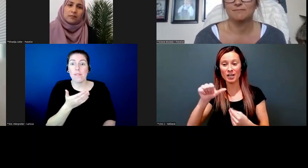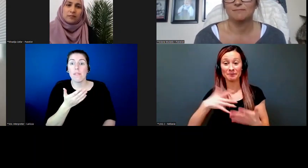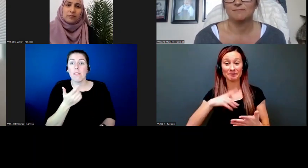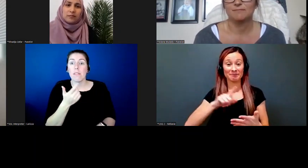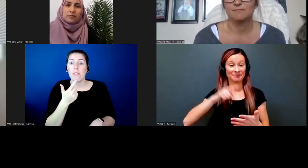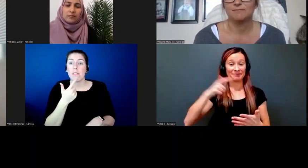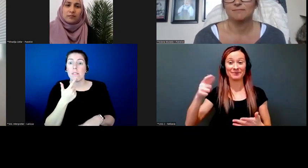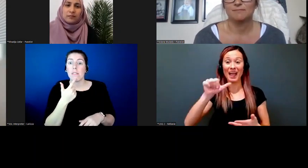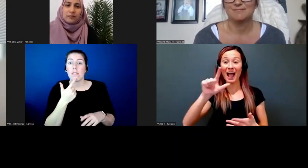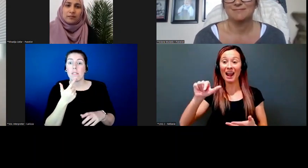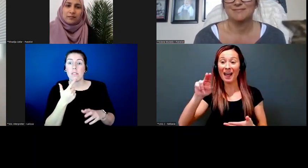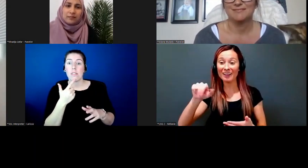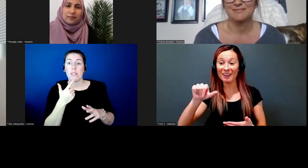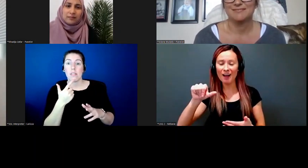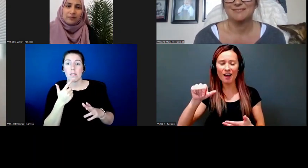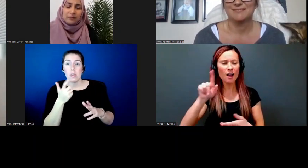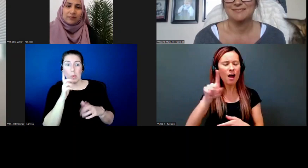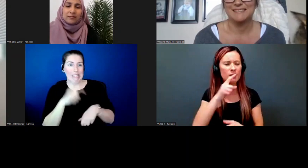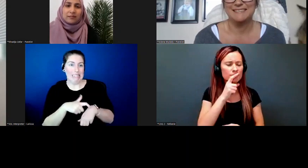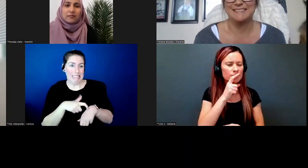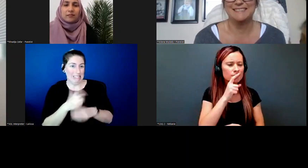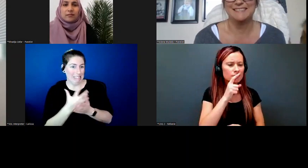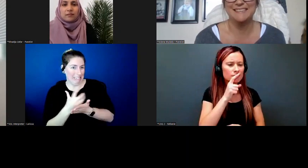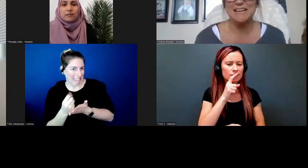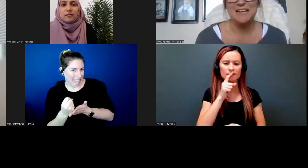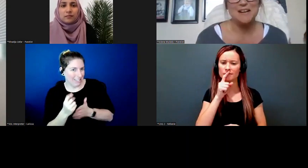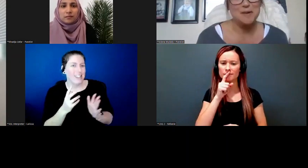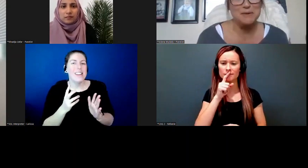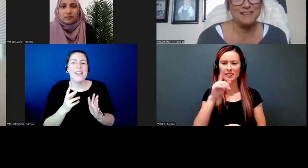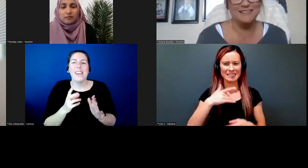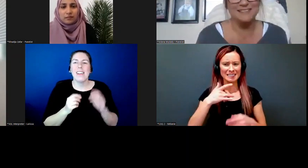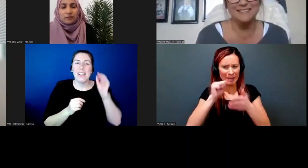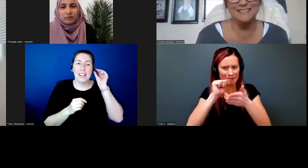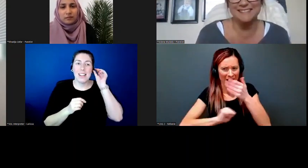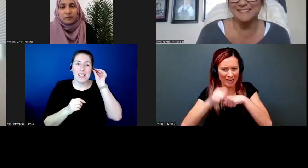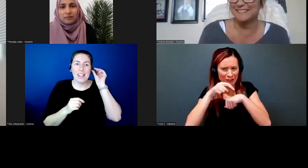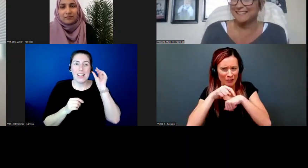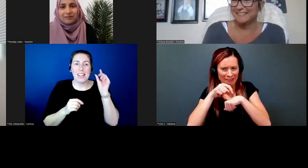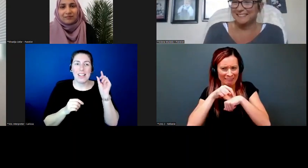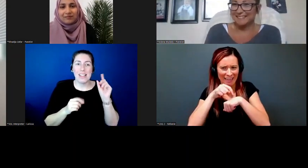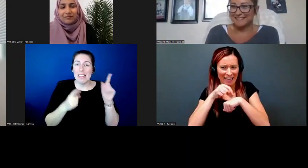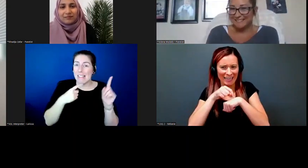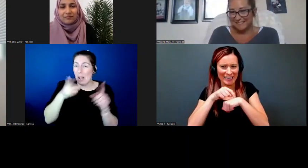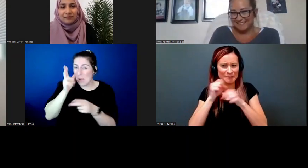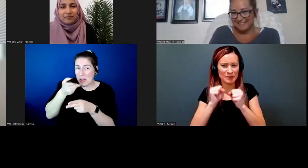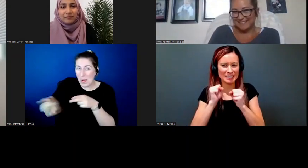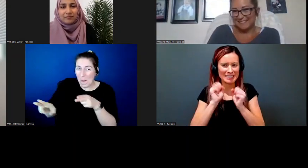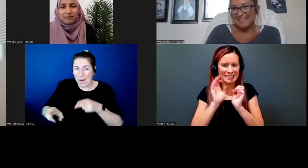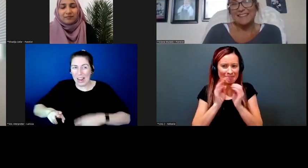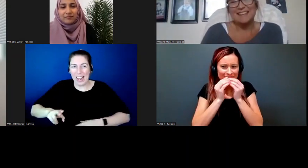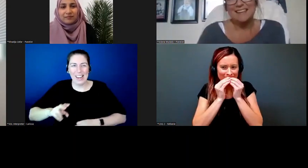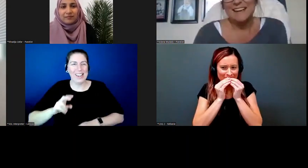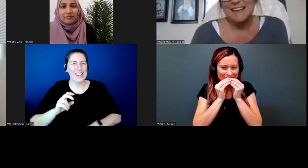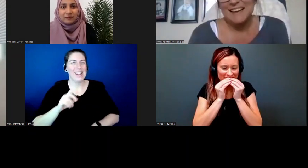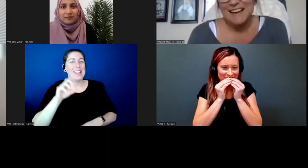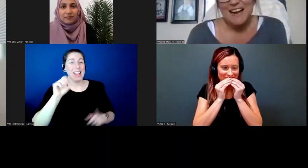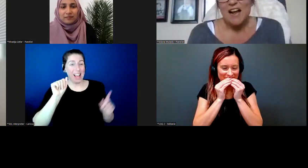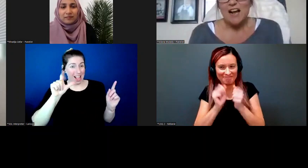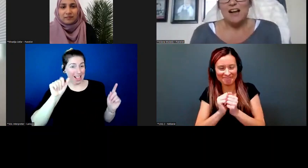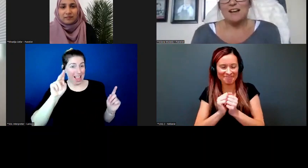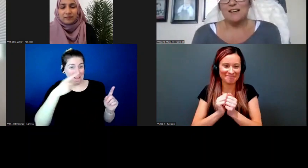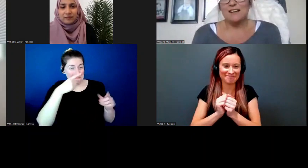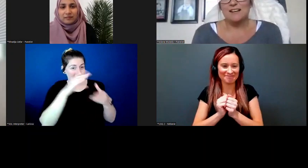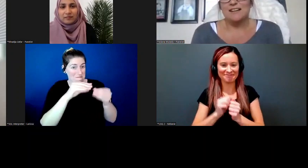to get a little short on time here, but if you I'll want be quick. to maybe, yeah, speak into a couple things, and we'll